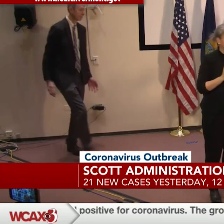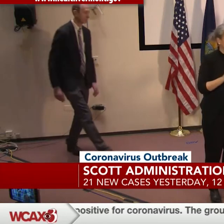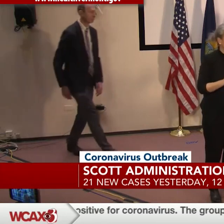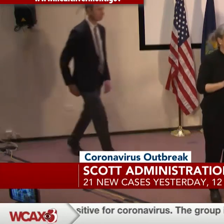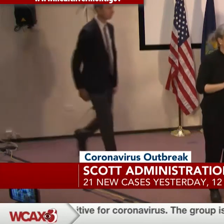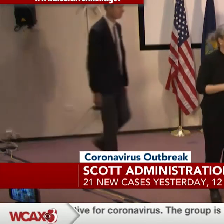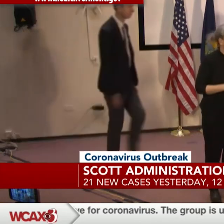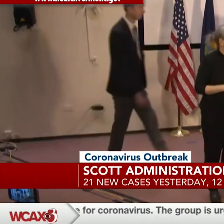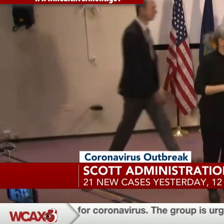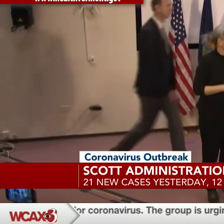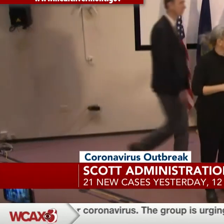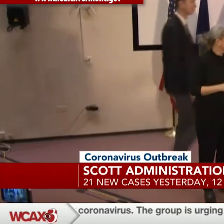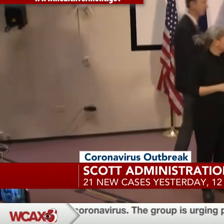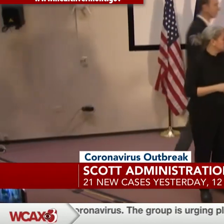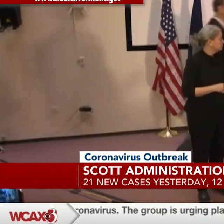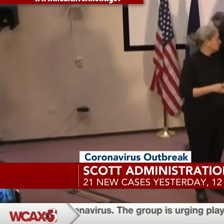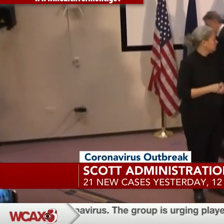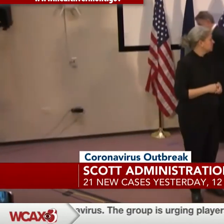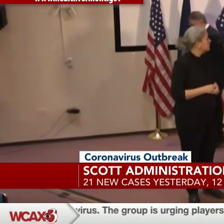Levine?